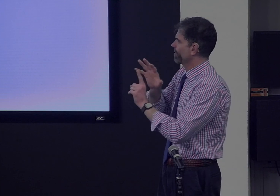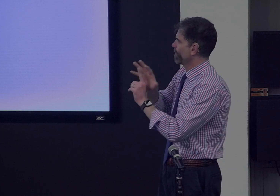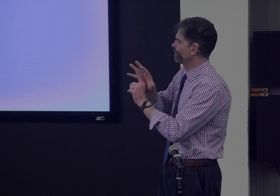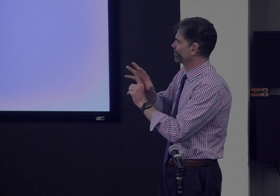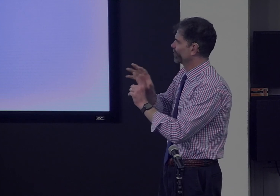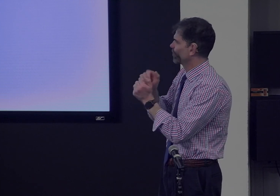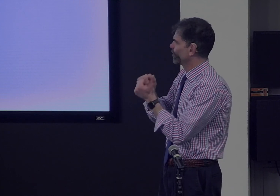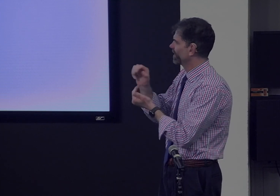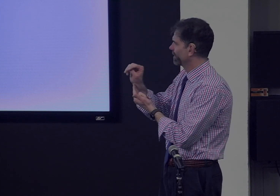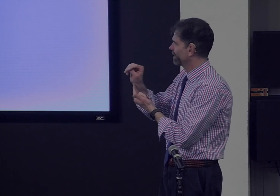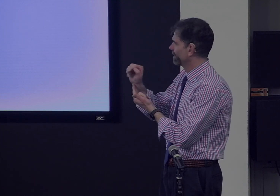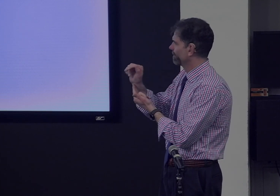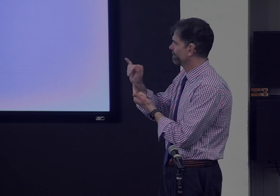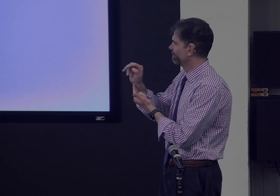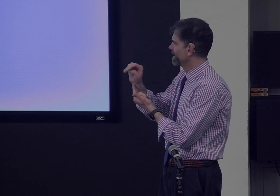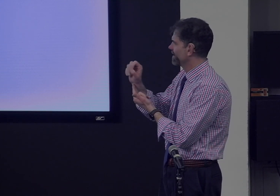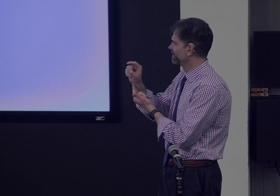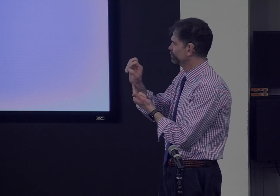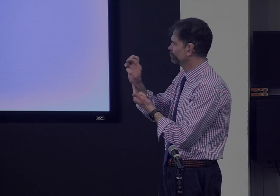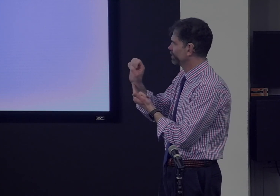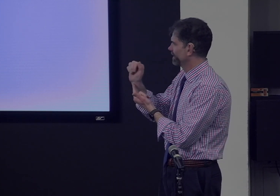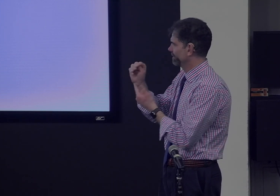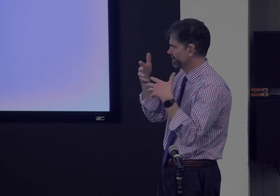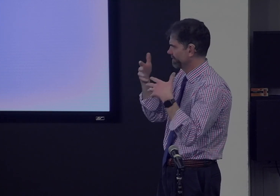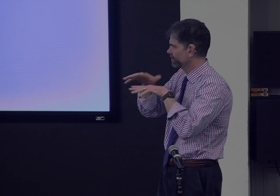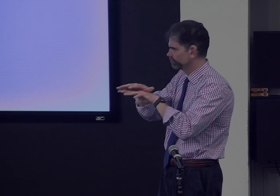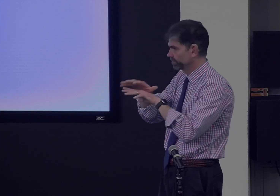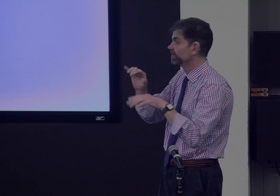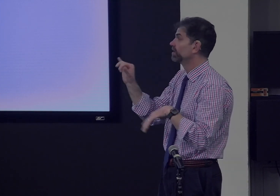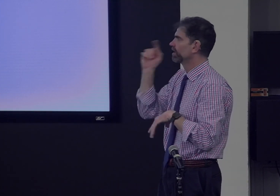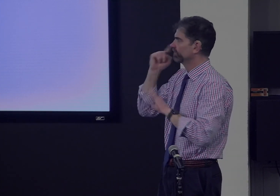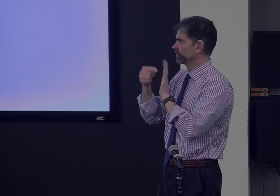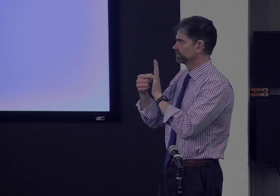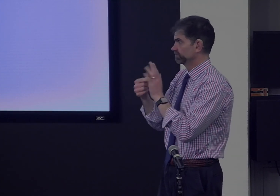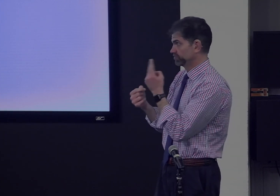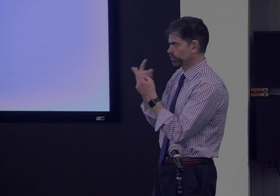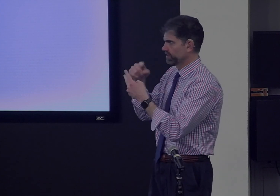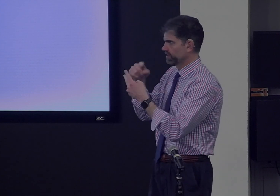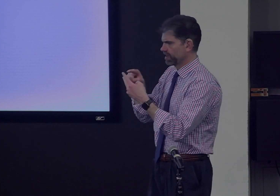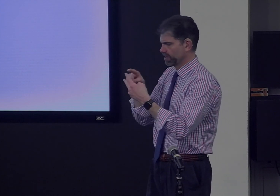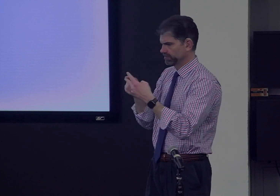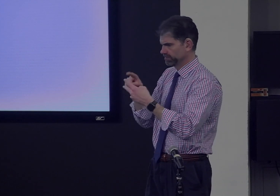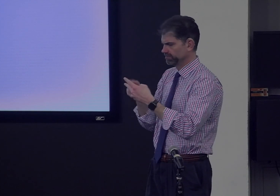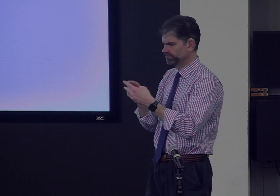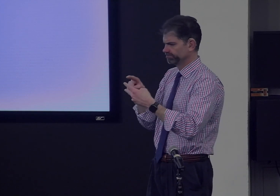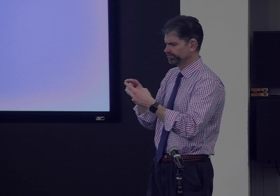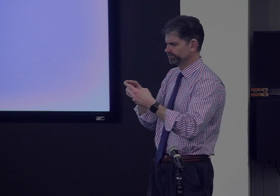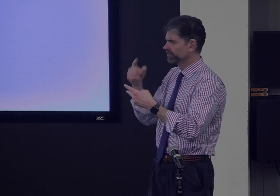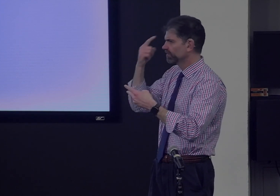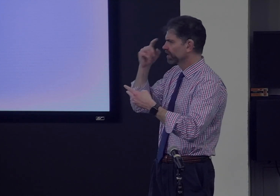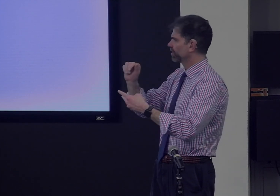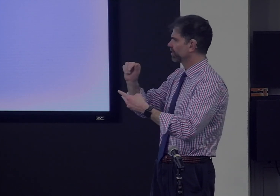which, and you had mentioned newer signs become more popular with those who mainstream, or